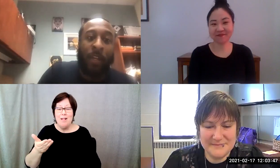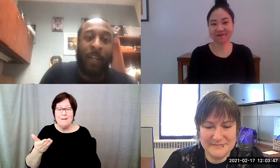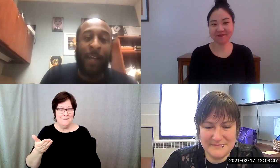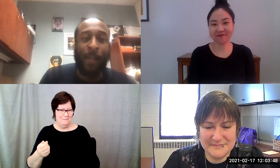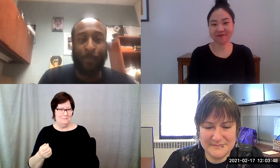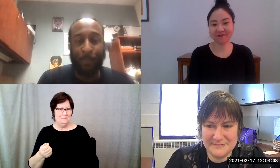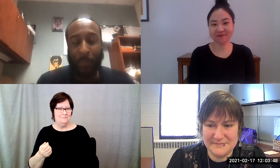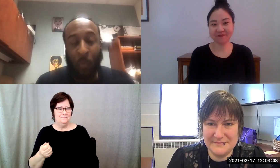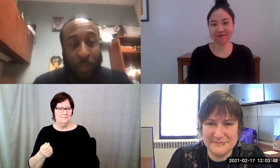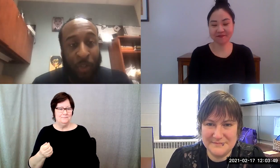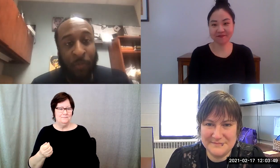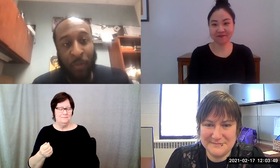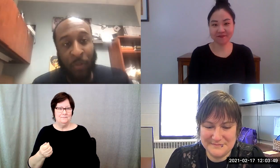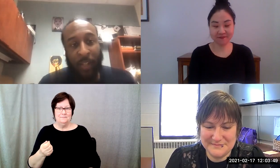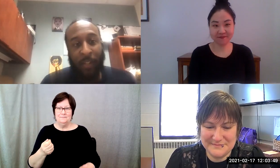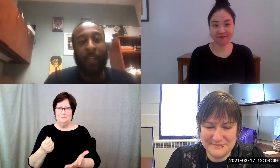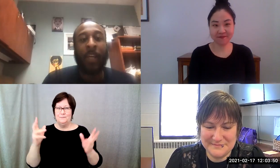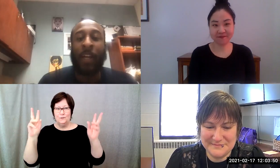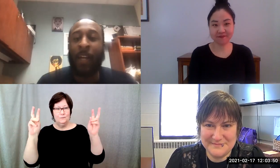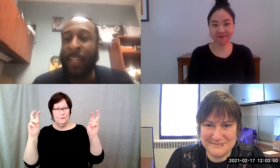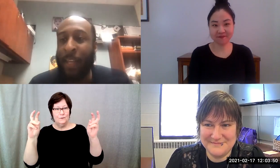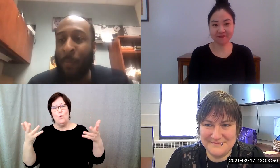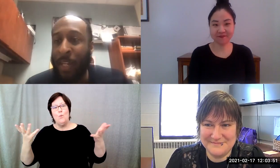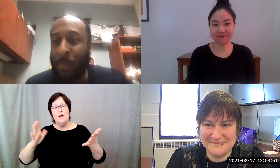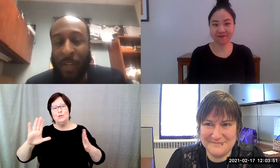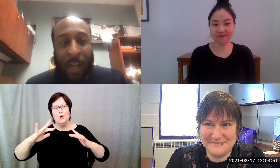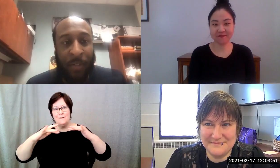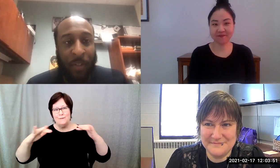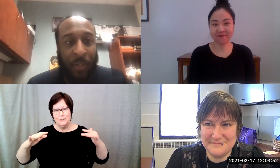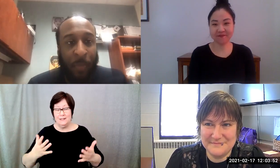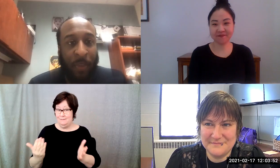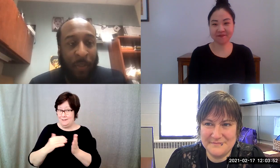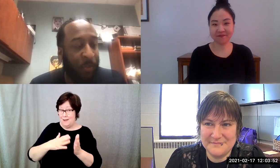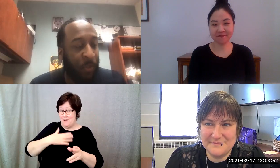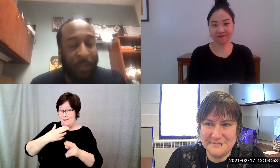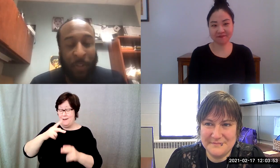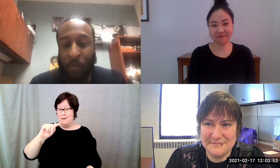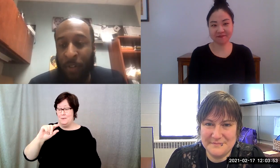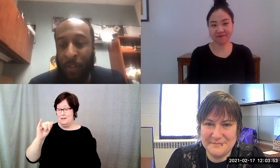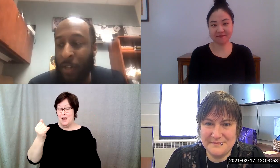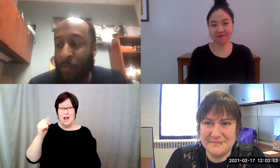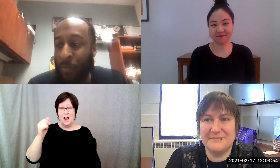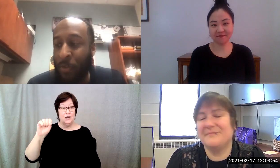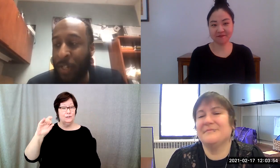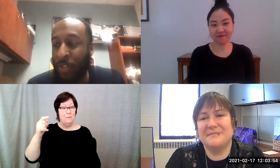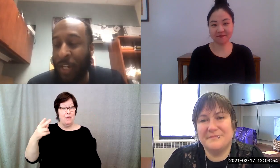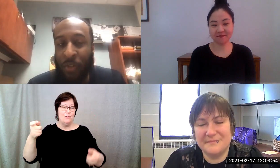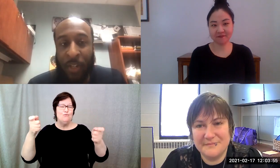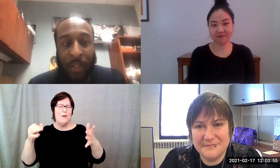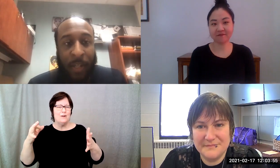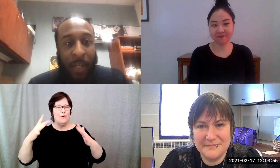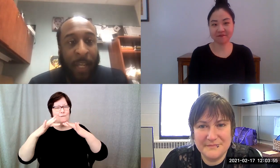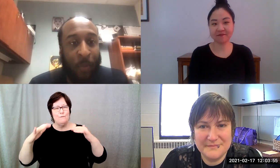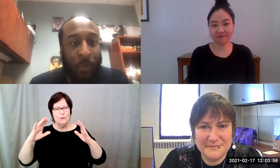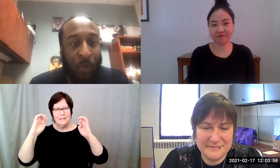to What's Your Diversity? Again, my name is Taj Smith, and I serve as the Director of Diversity